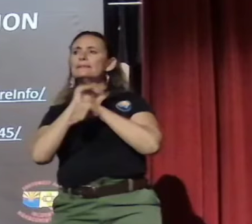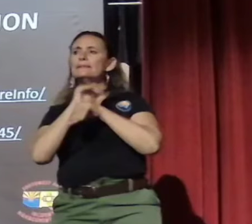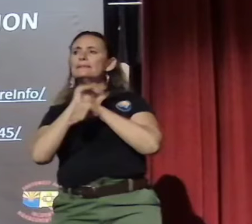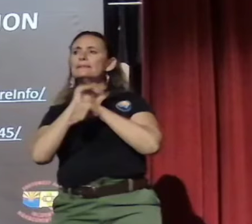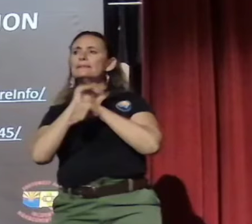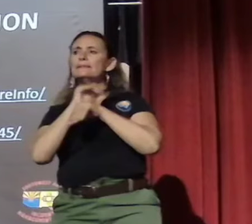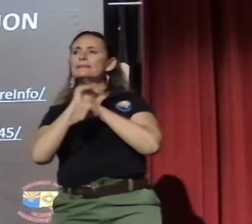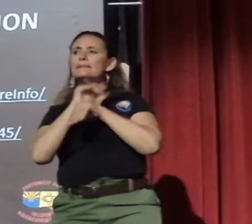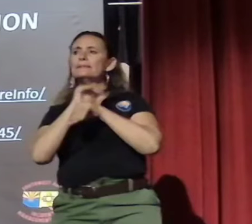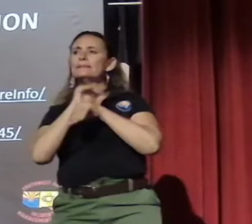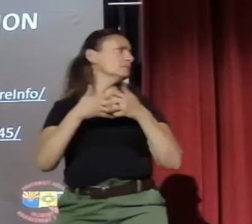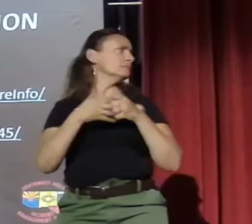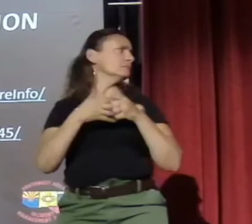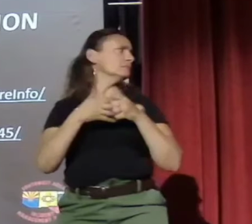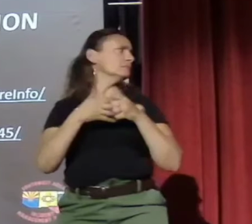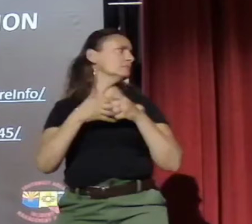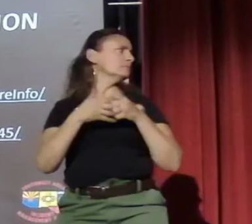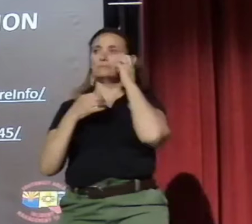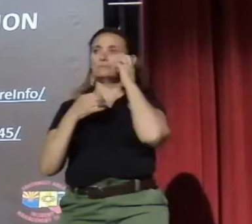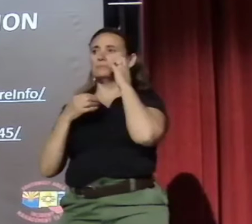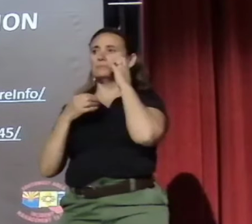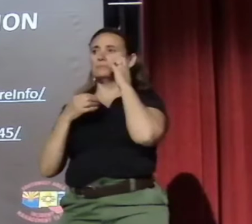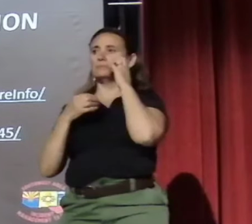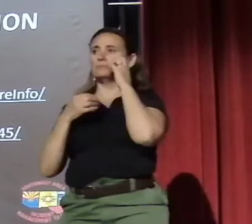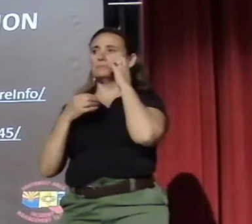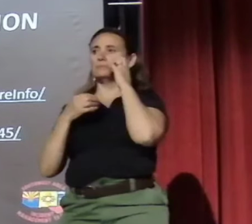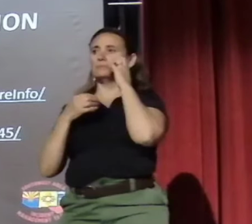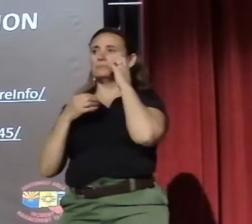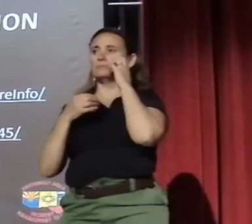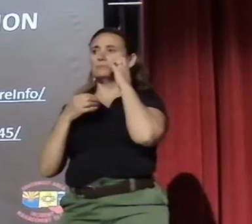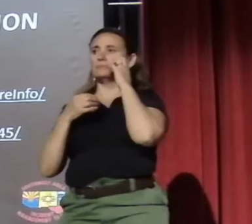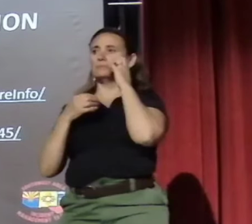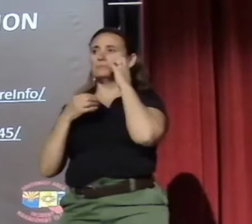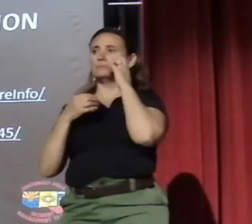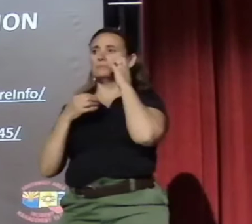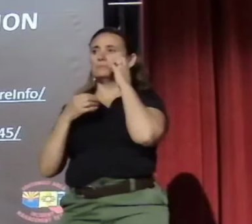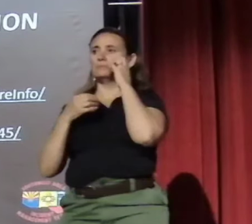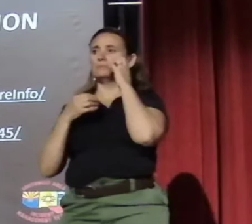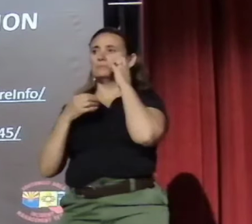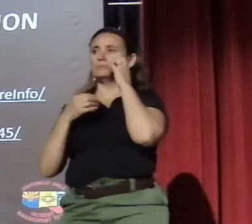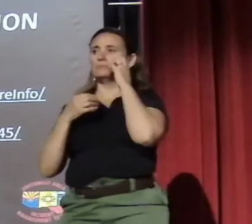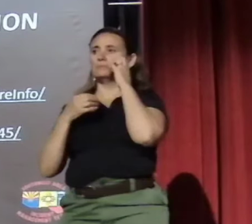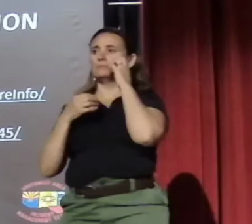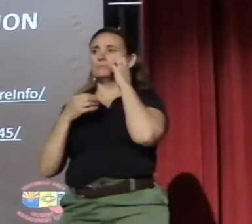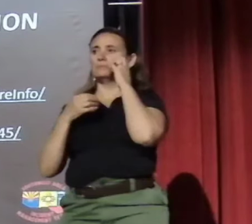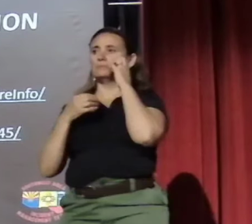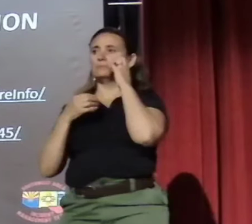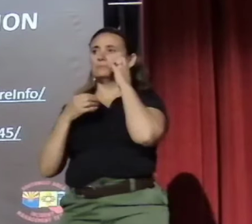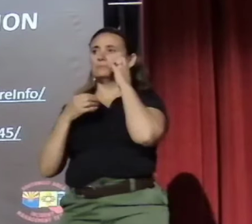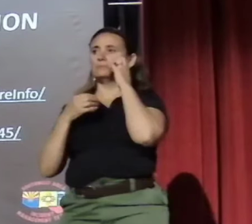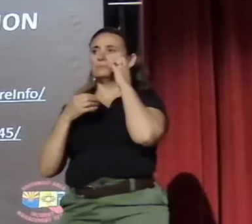that correct? And that you may have, and that you are concerned about two others?